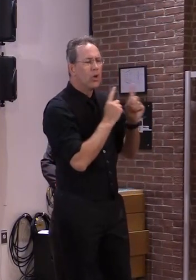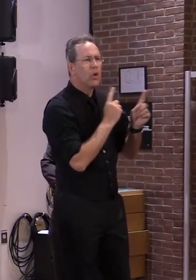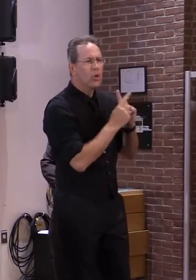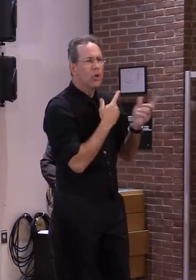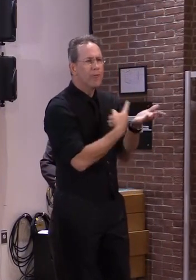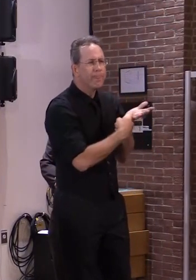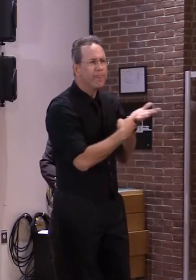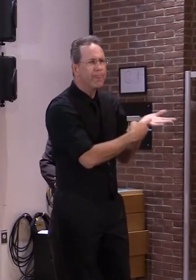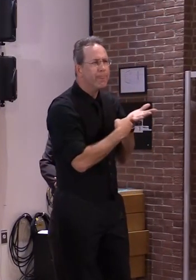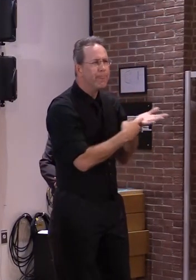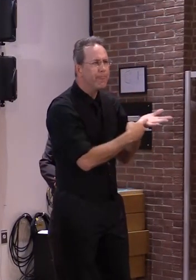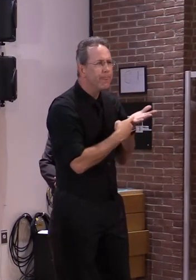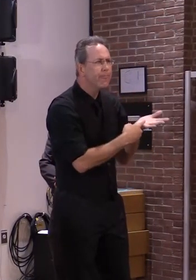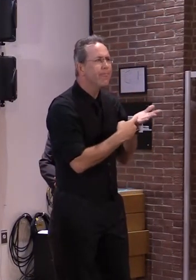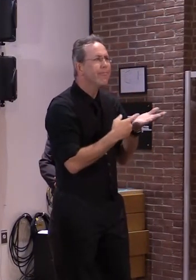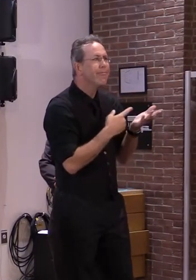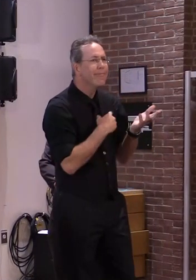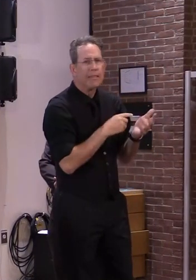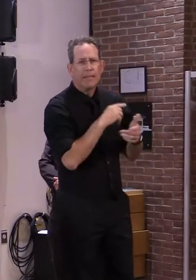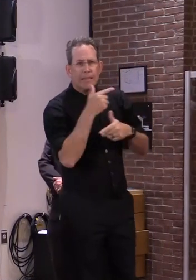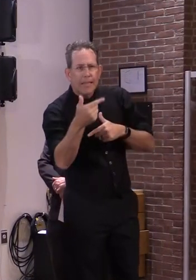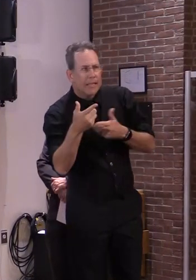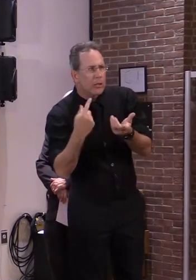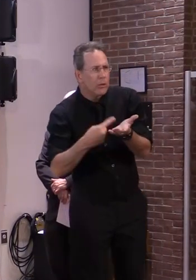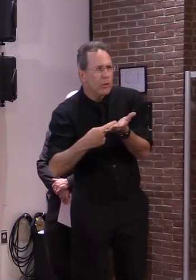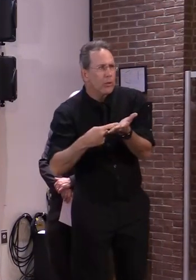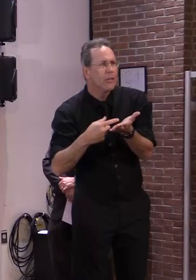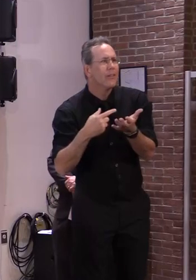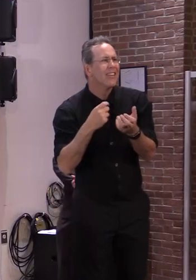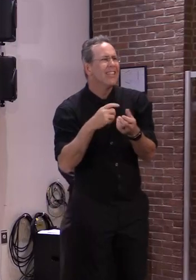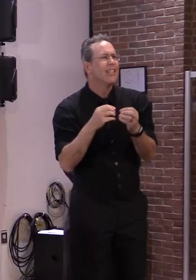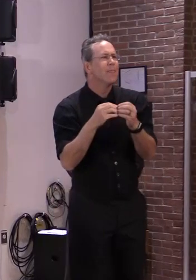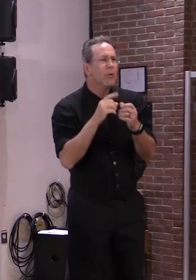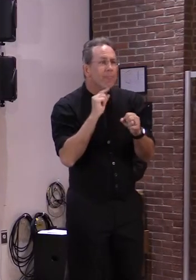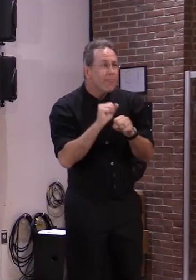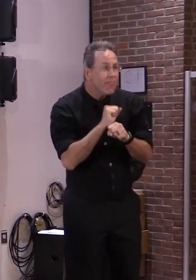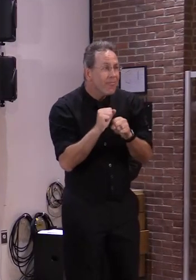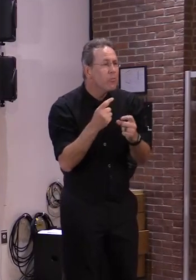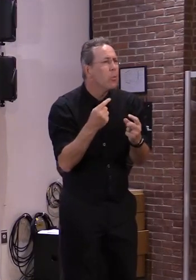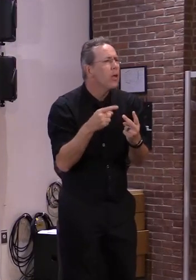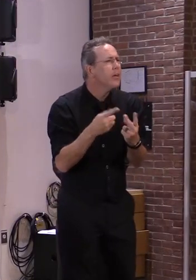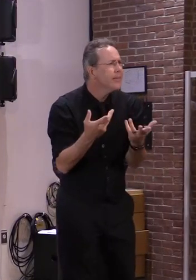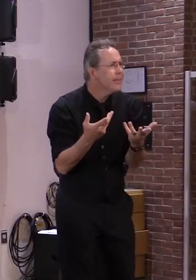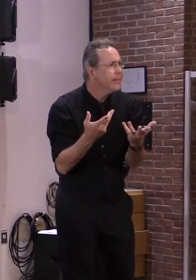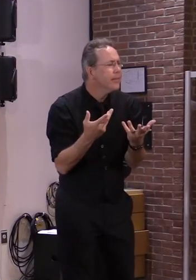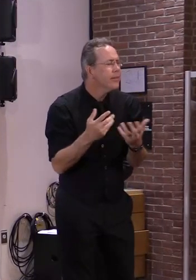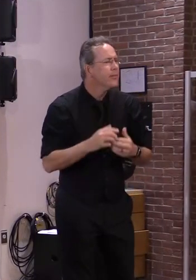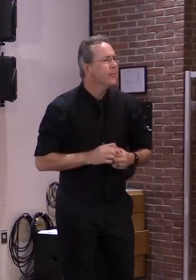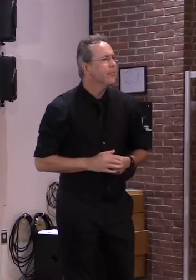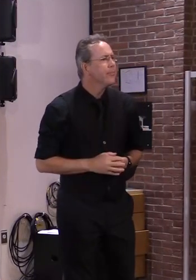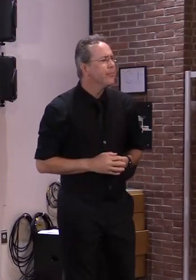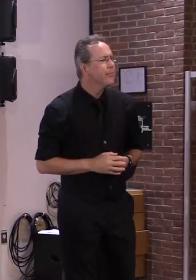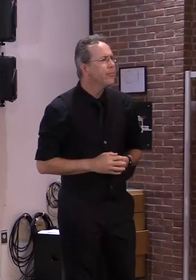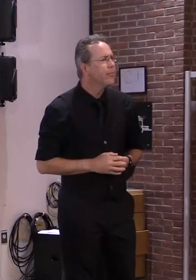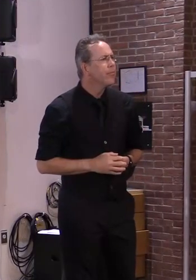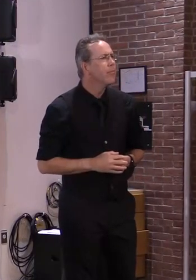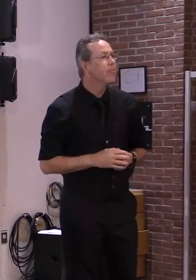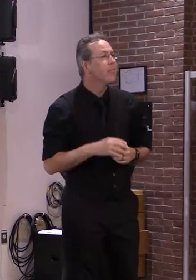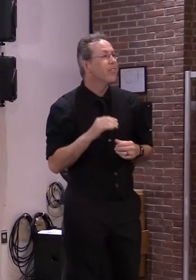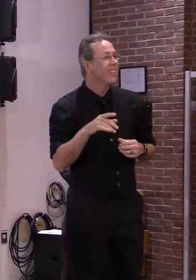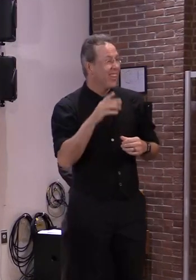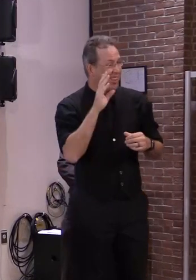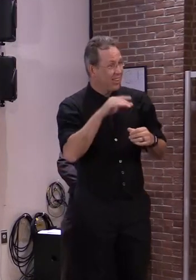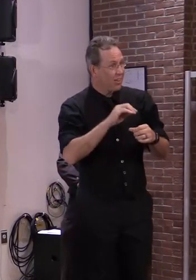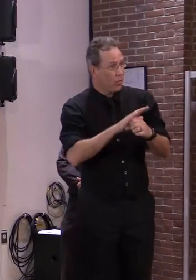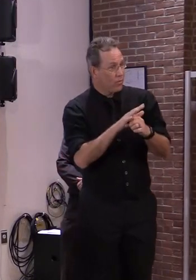was more realistic, I guess, after the pandemic, after the state of emergency ended. So this is no